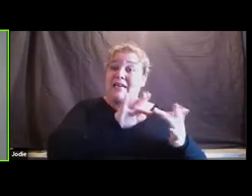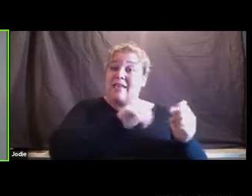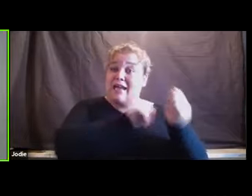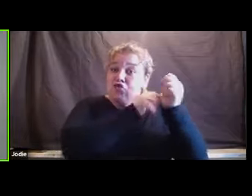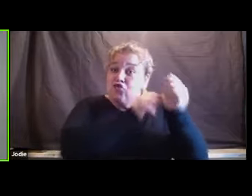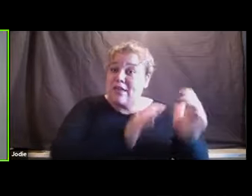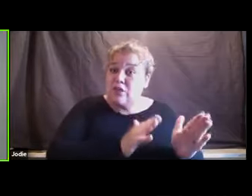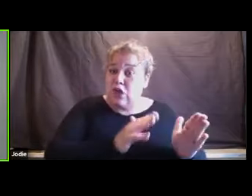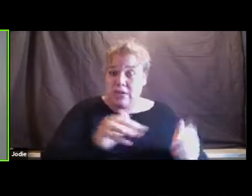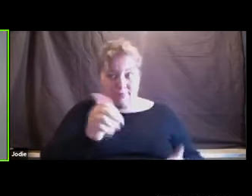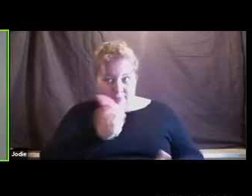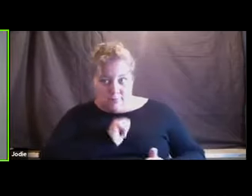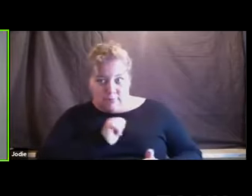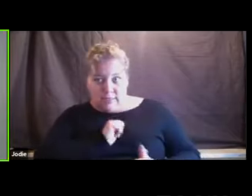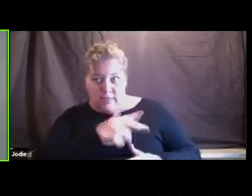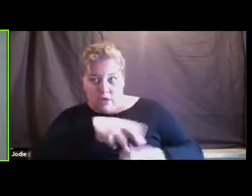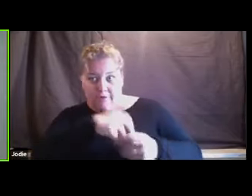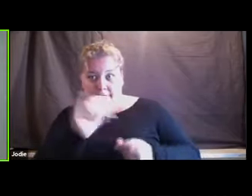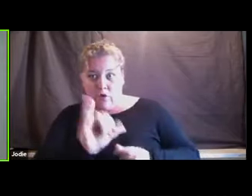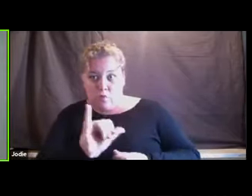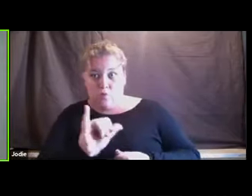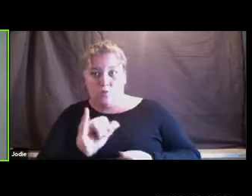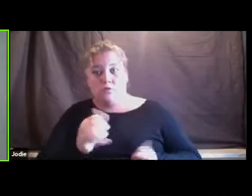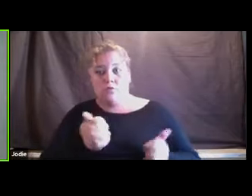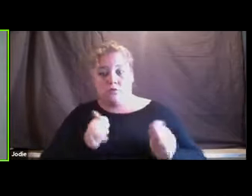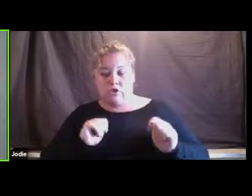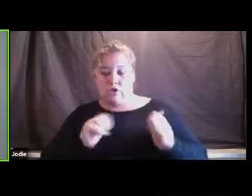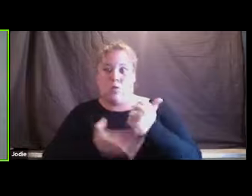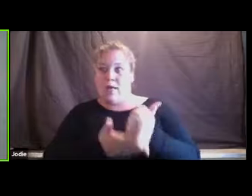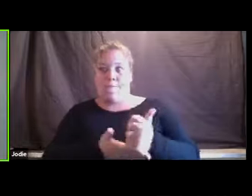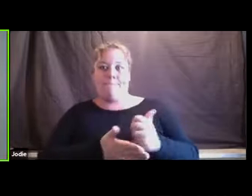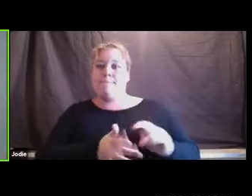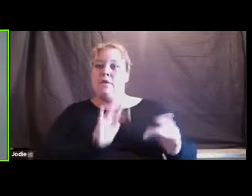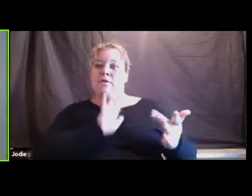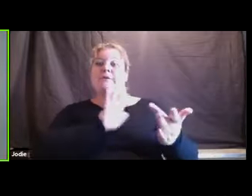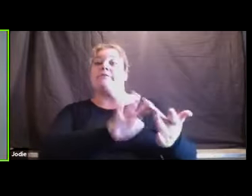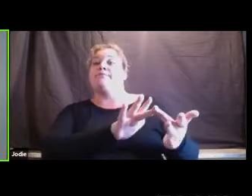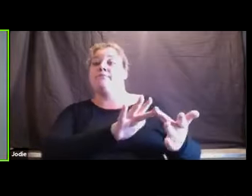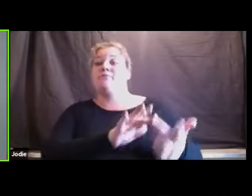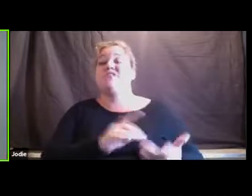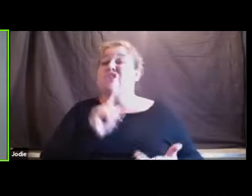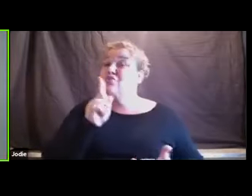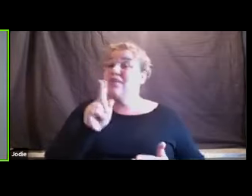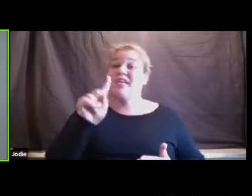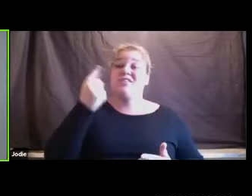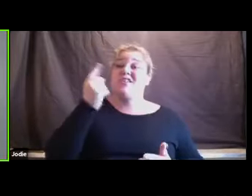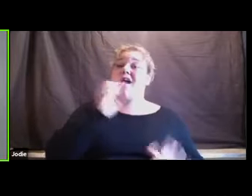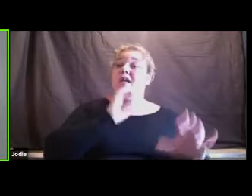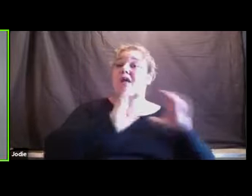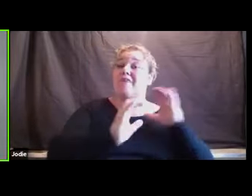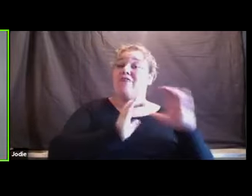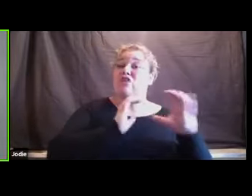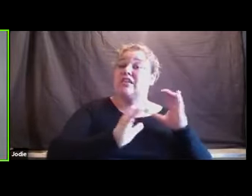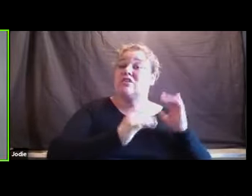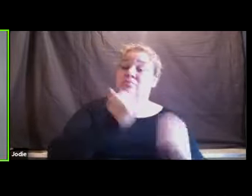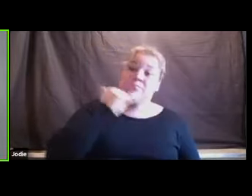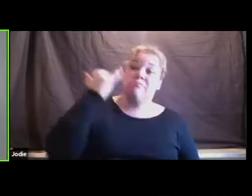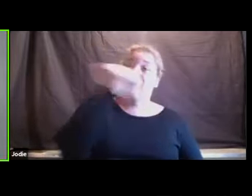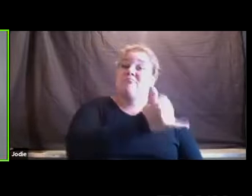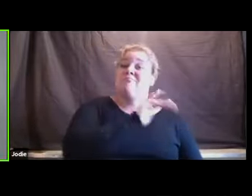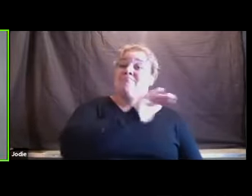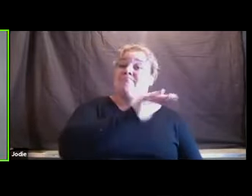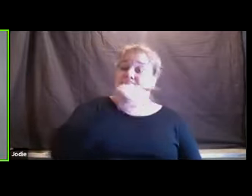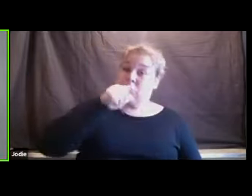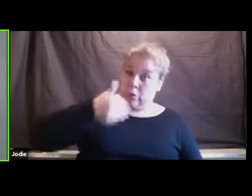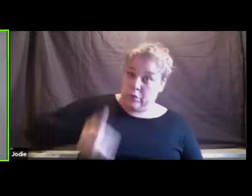some contact tracing this week myself, just to help out. And that really is a conversation that says, you know, this is who I am.